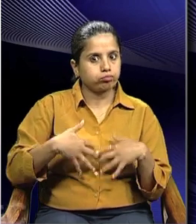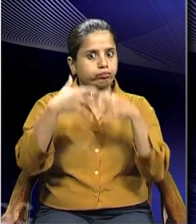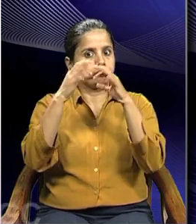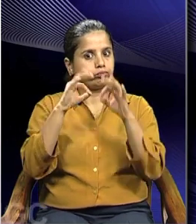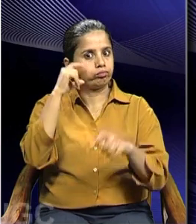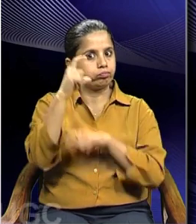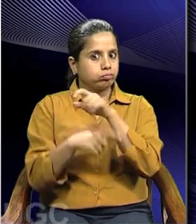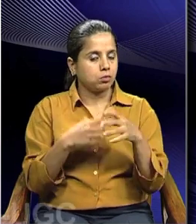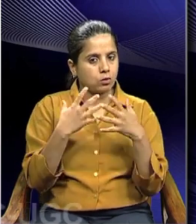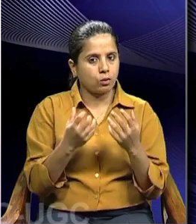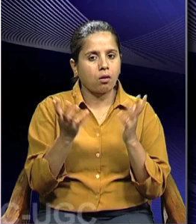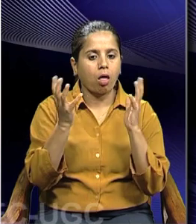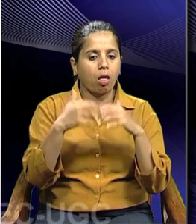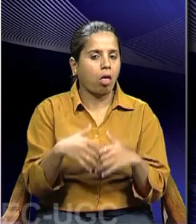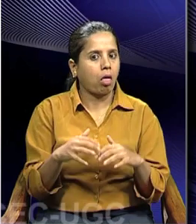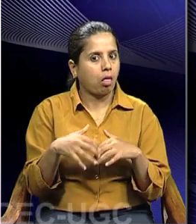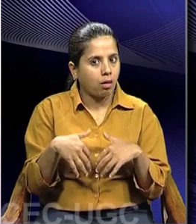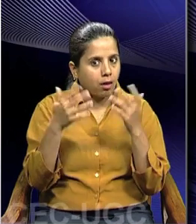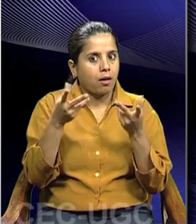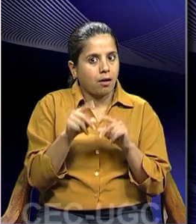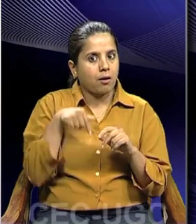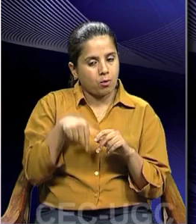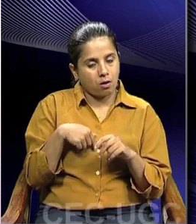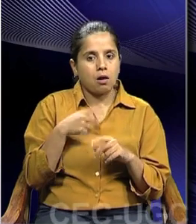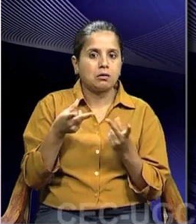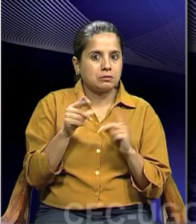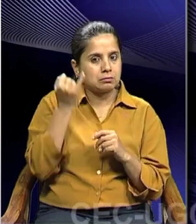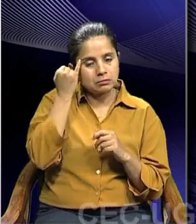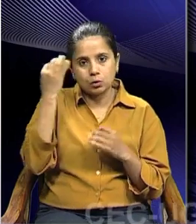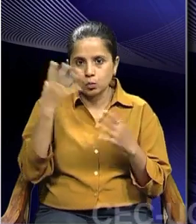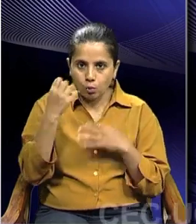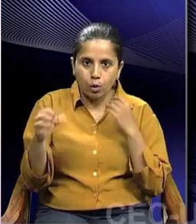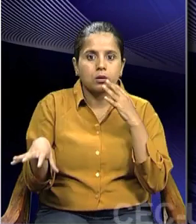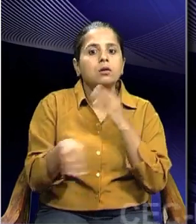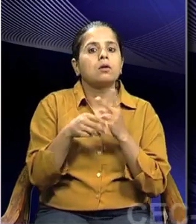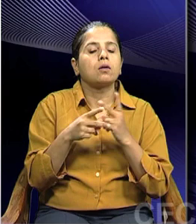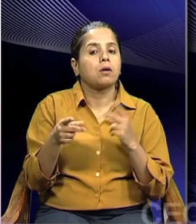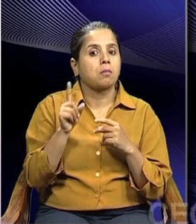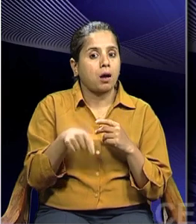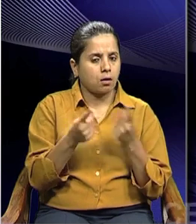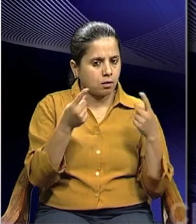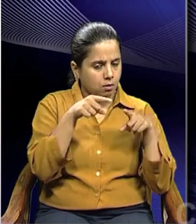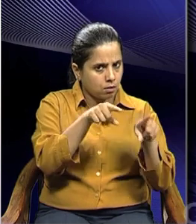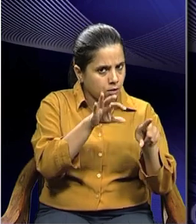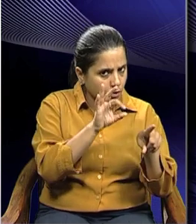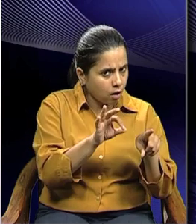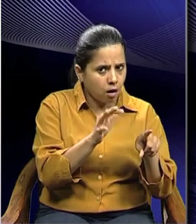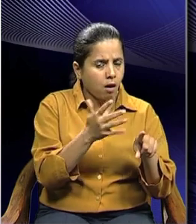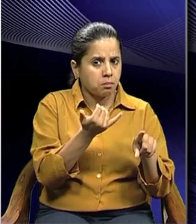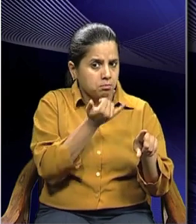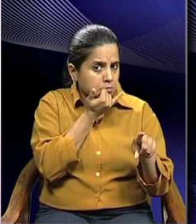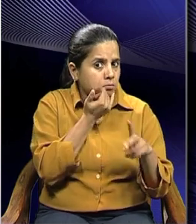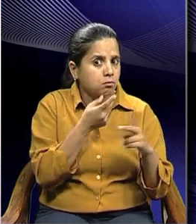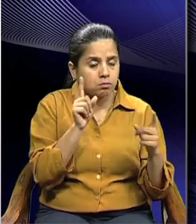to actually reinvent your industry. So you have to ensure that whether the alignment is proper or not. There